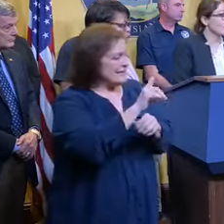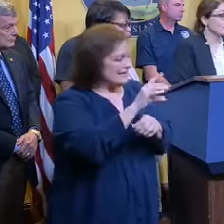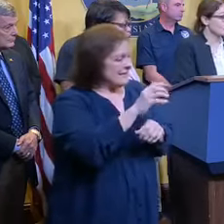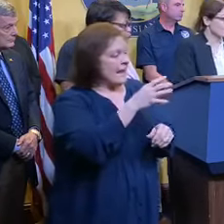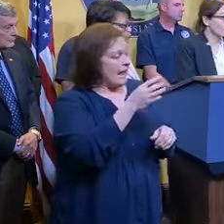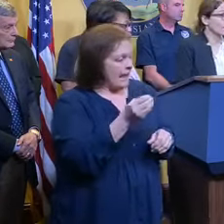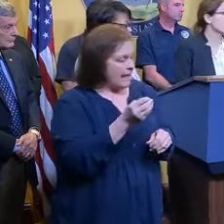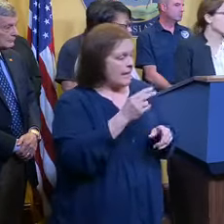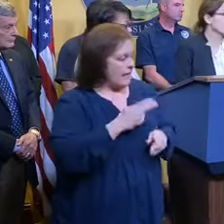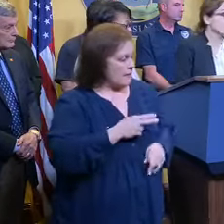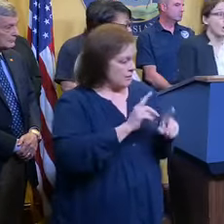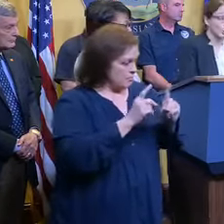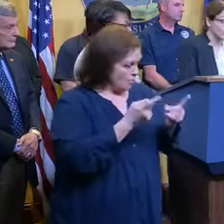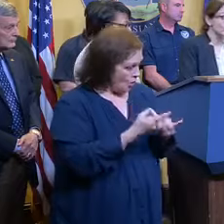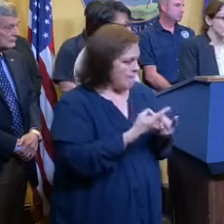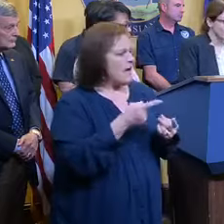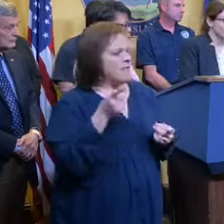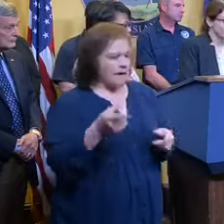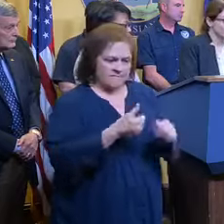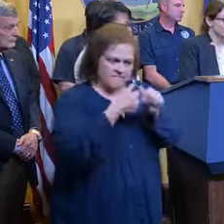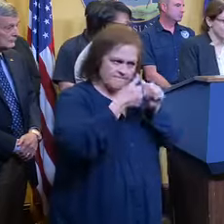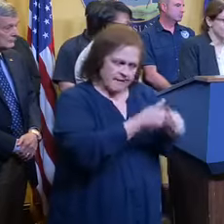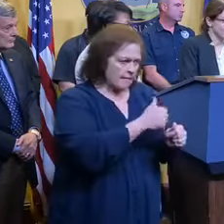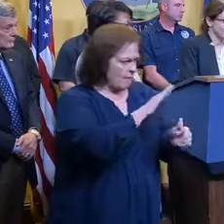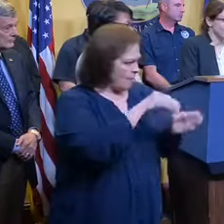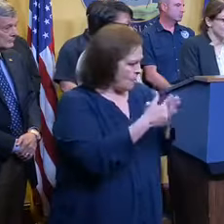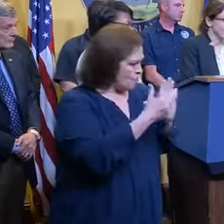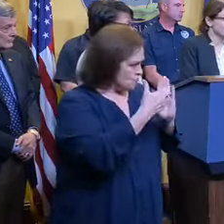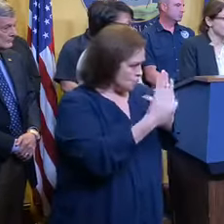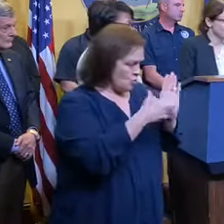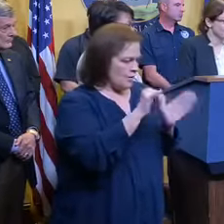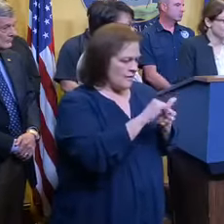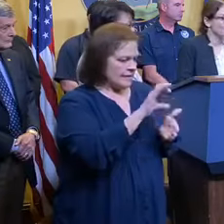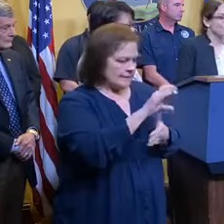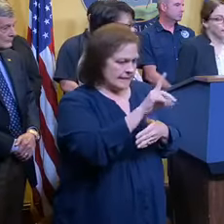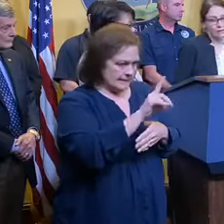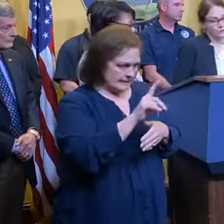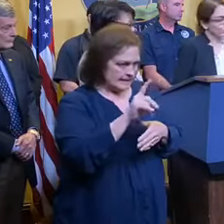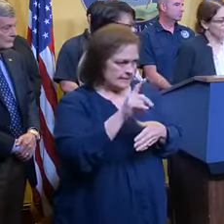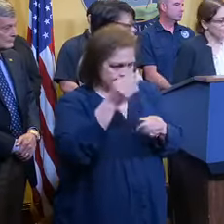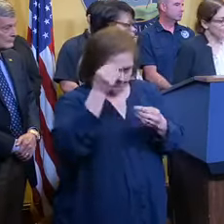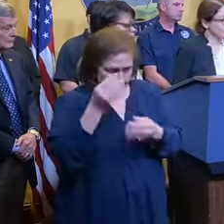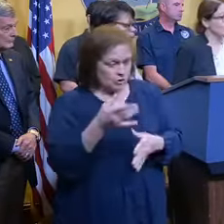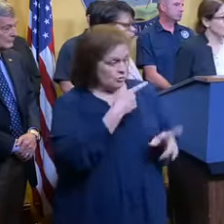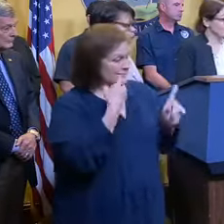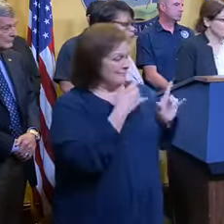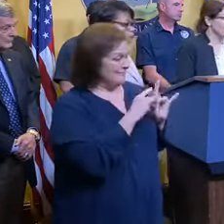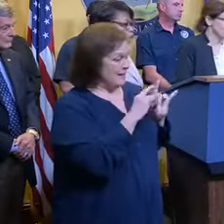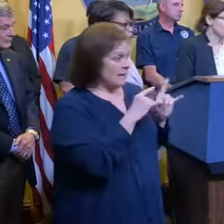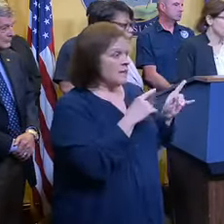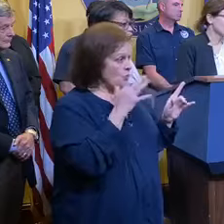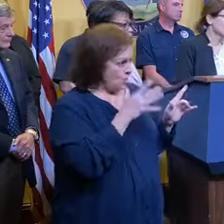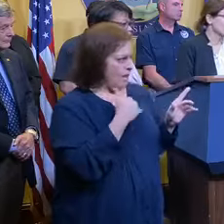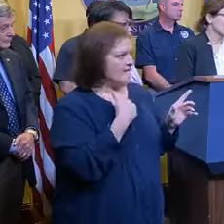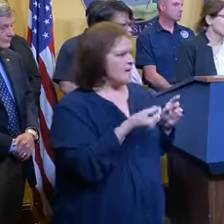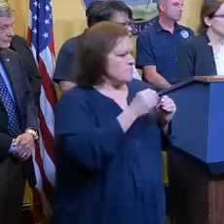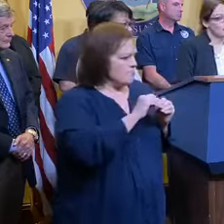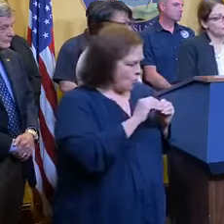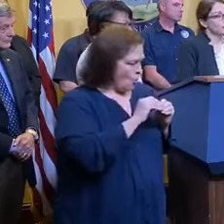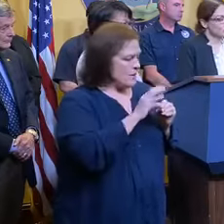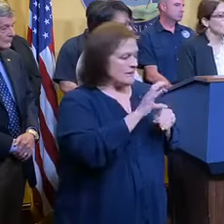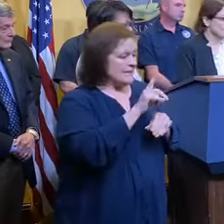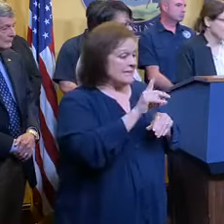and us this morning, and are following all of the guidelines that CDC has asked them to do. Again, as you heard the mayor say, there will be additional CDC